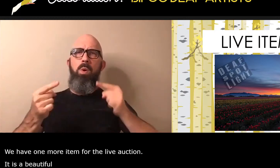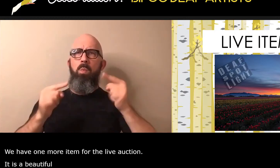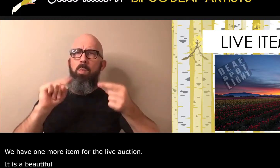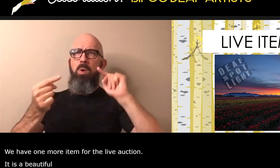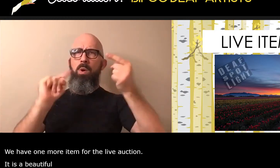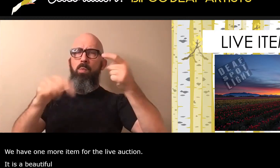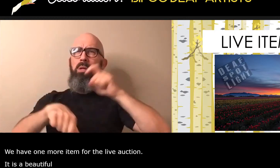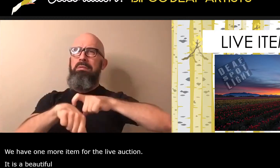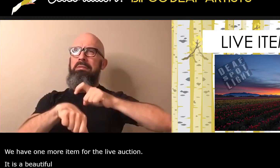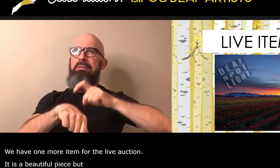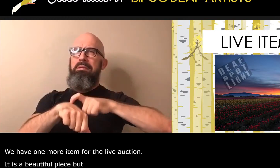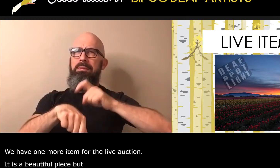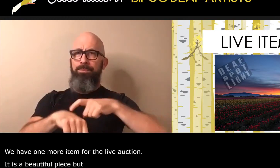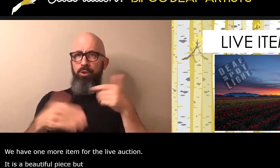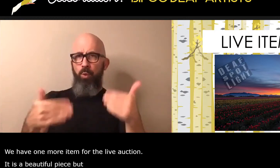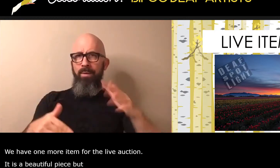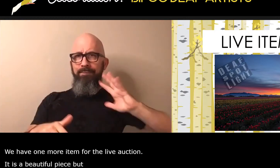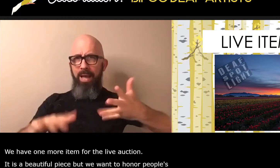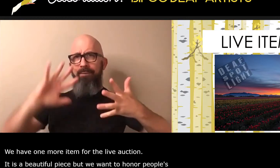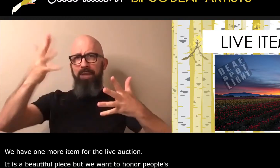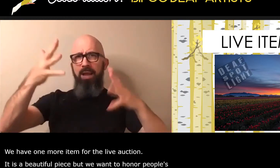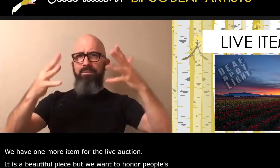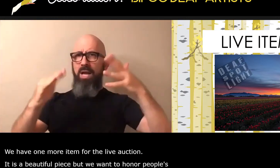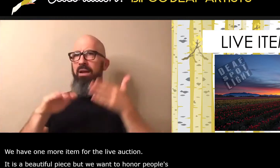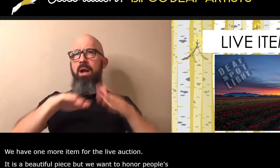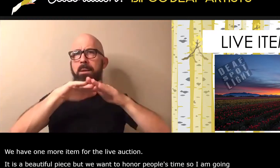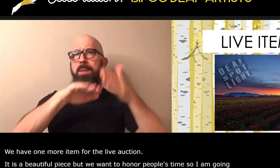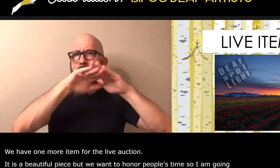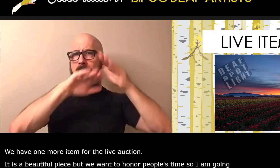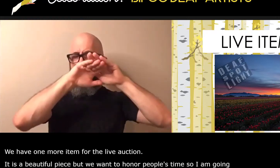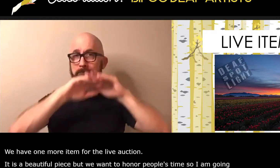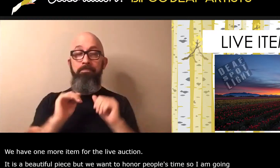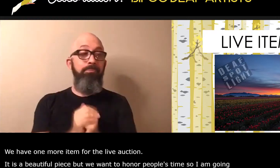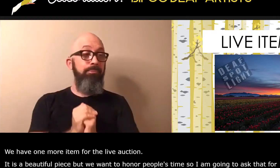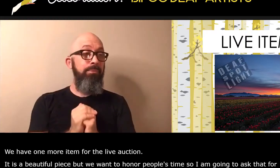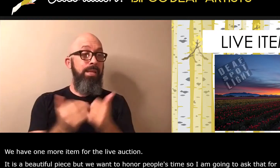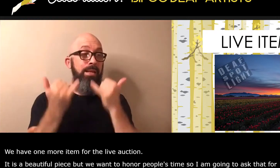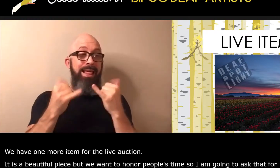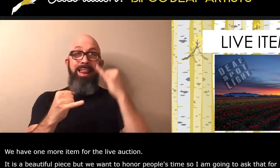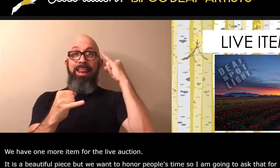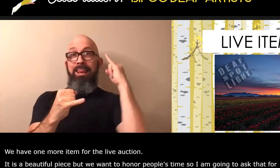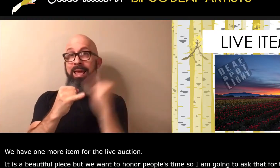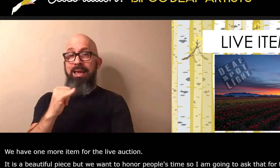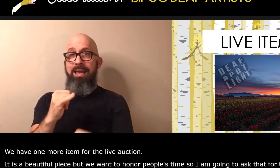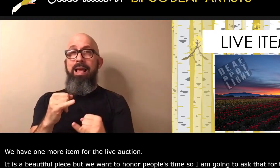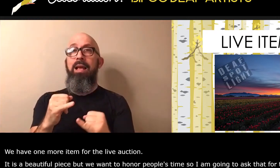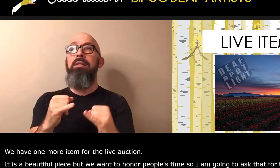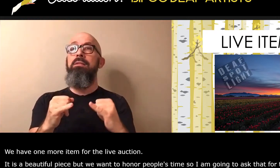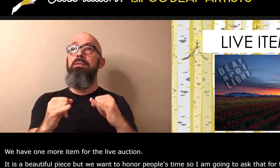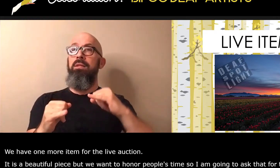time. So I'm going to ask that for the next piece,